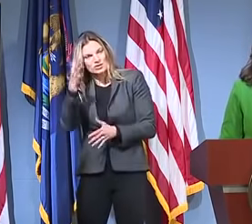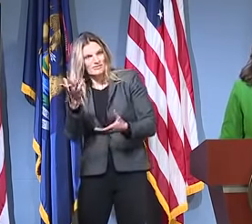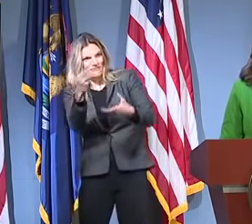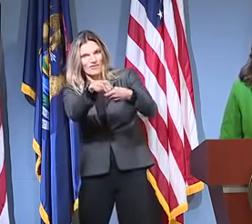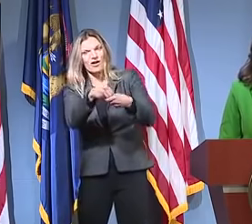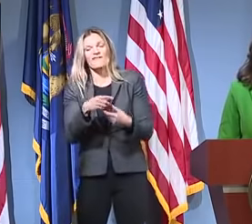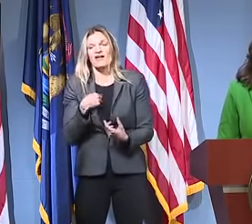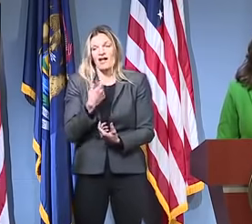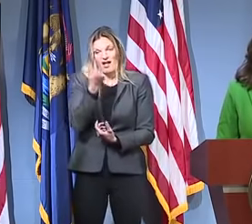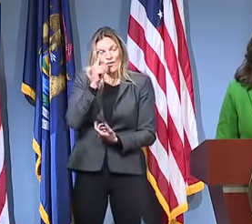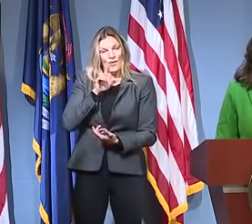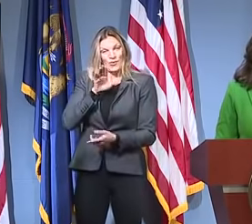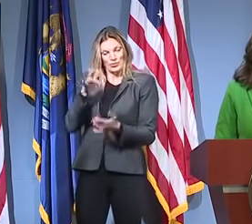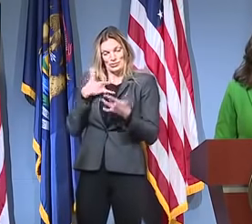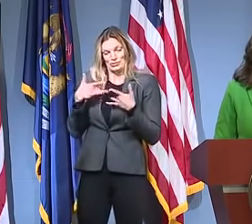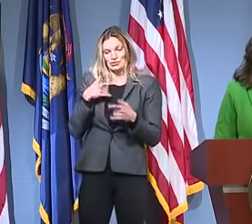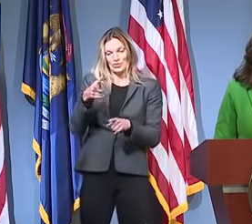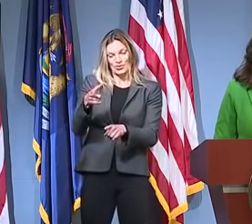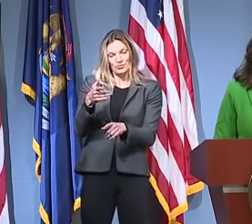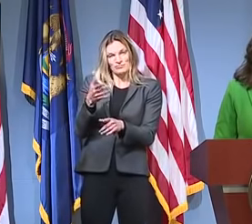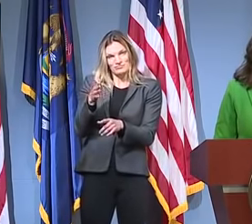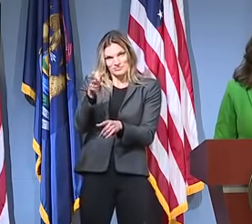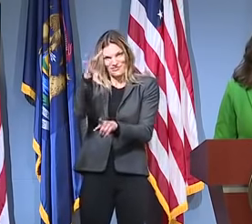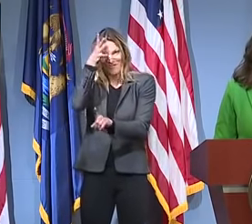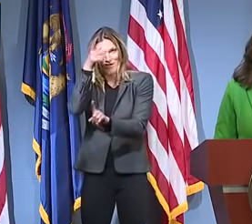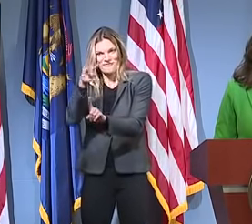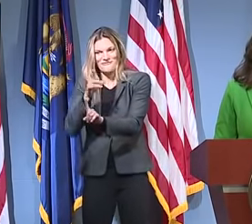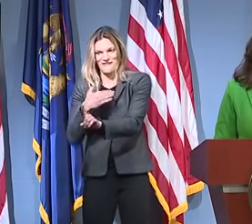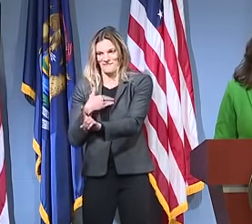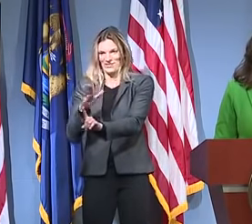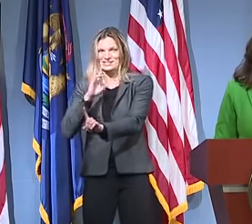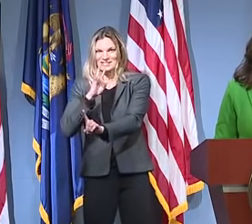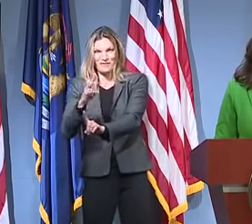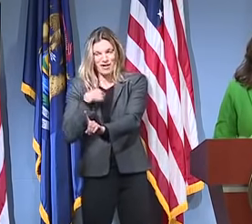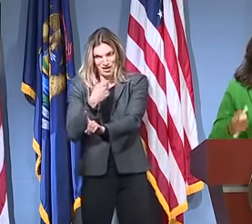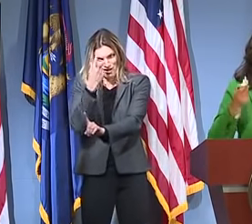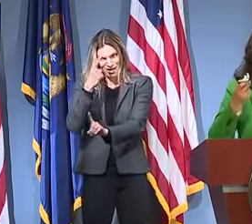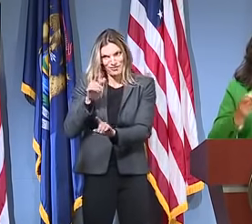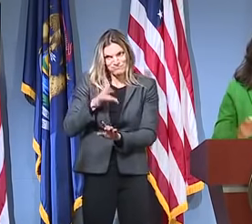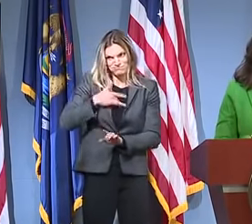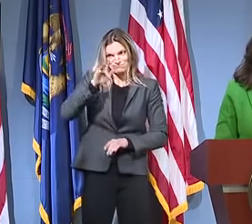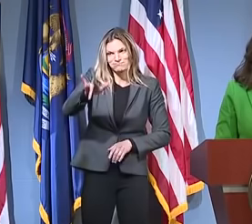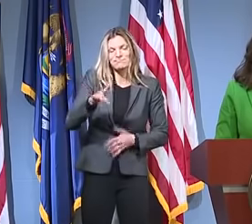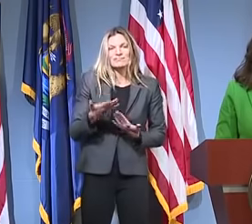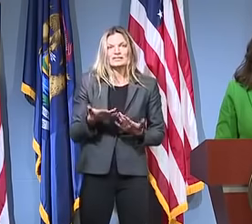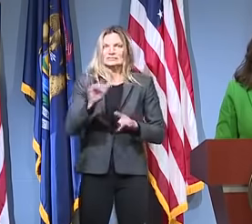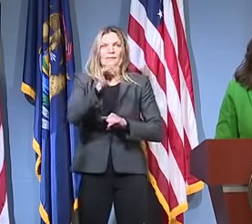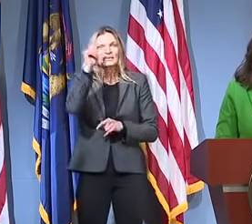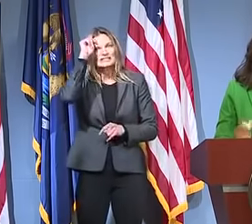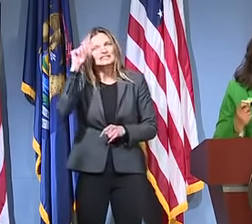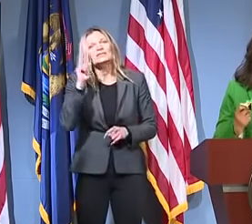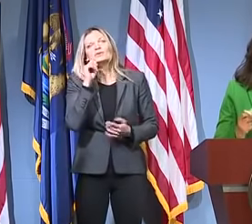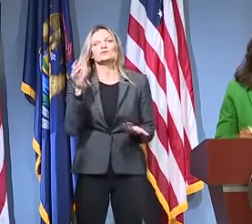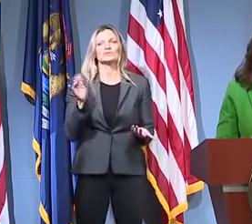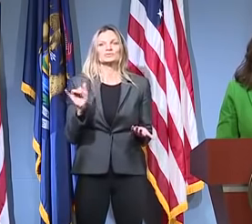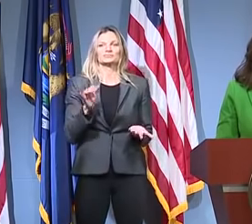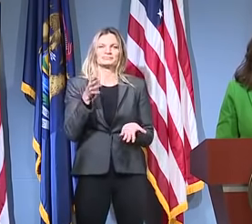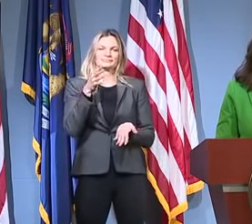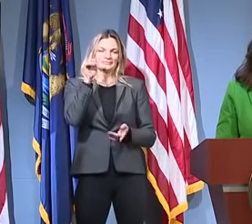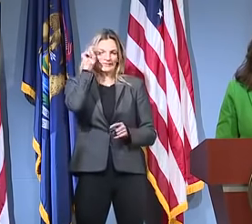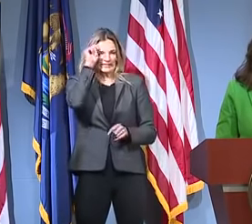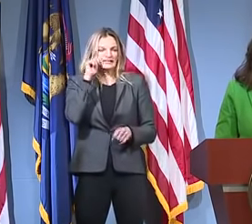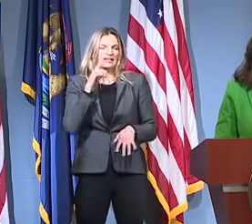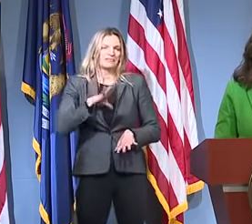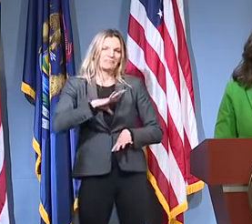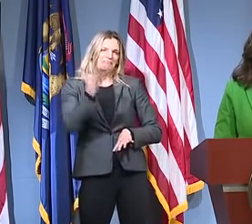concern as a dad of a 7-year-old. I am concerned about teenagers being, the fidelity to mask wearing, and